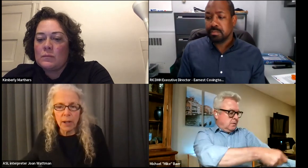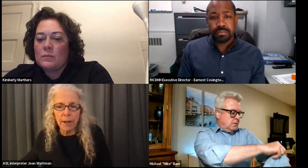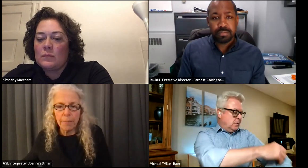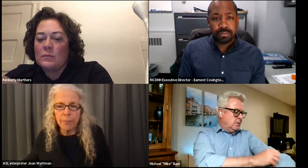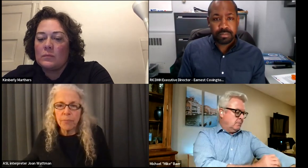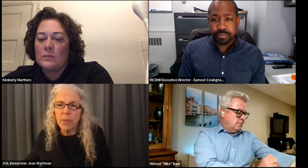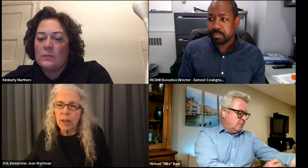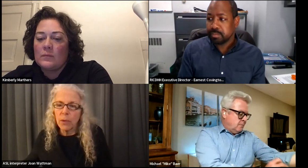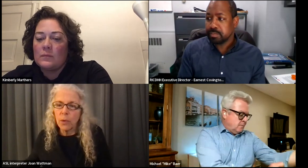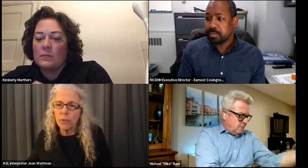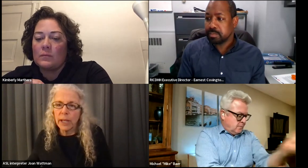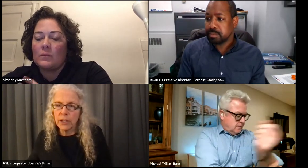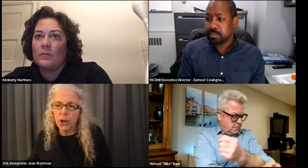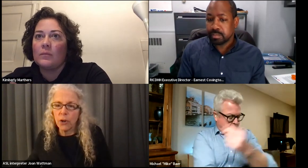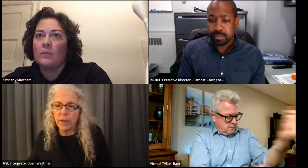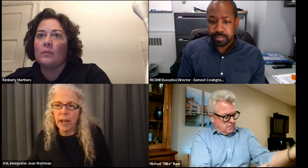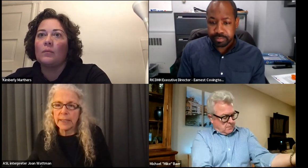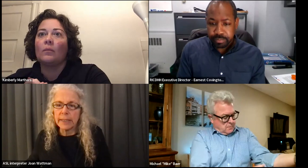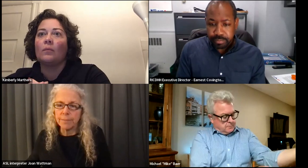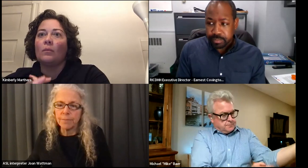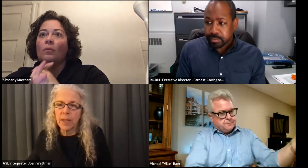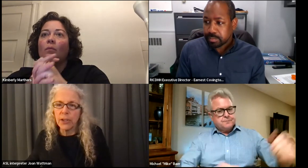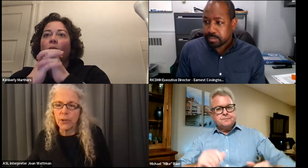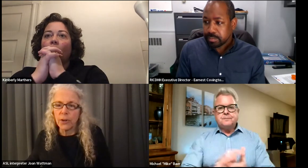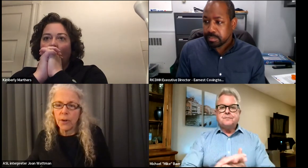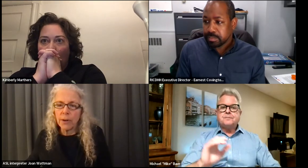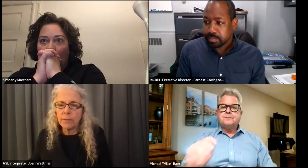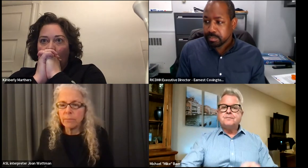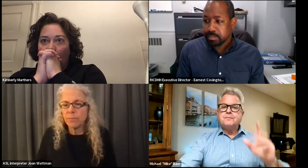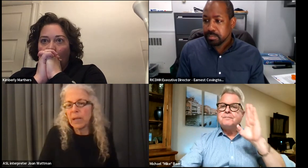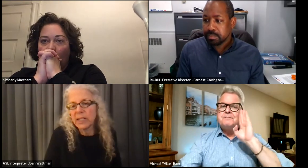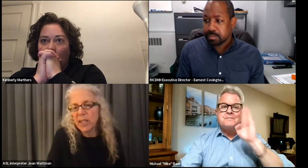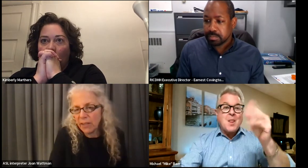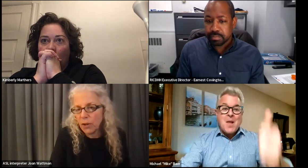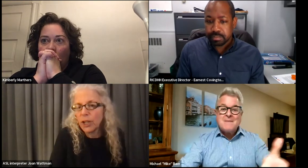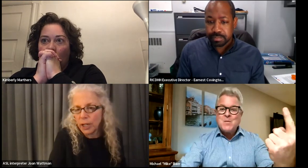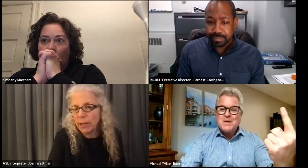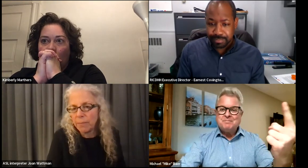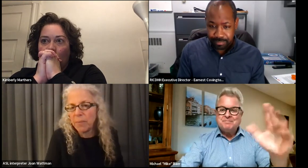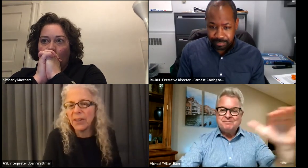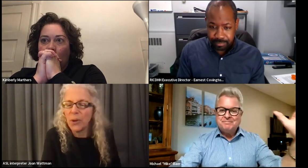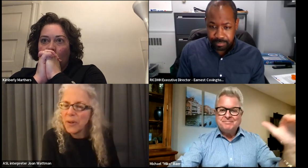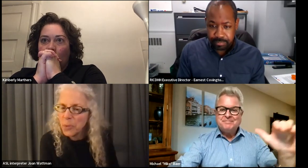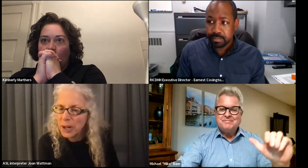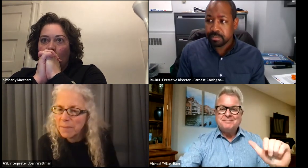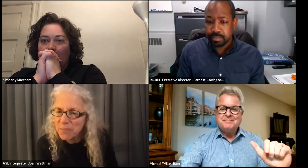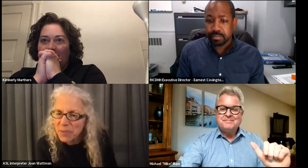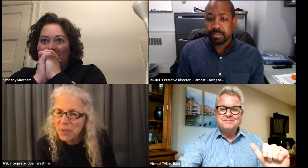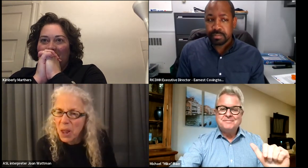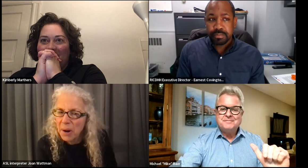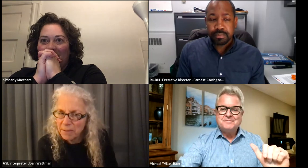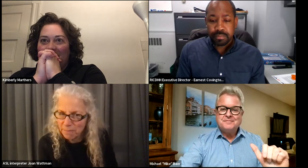now related to COVID-19. Thank you. Mike is saying, very good. Hello,